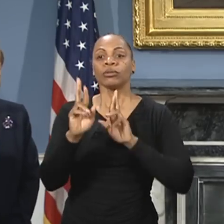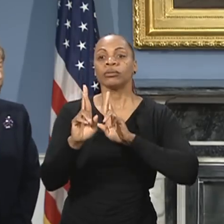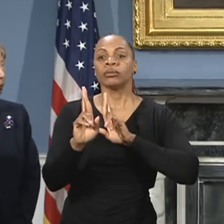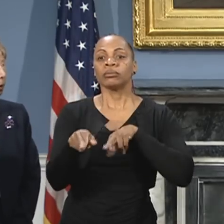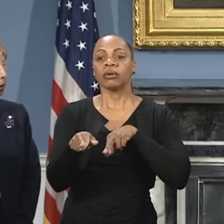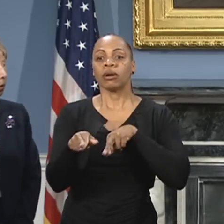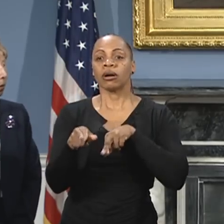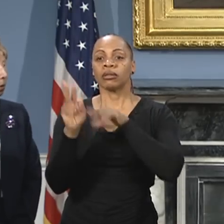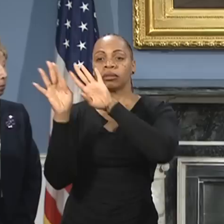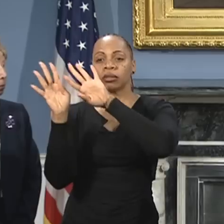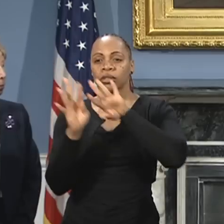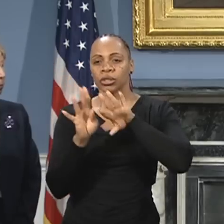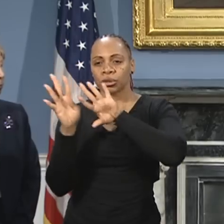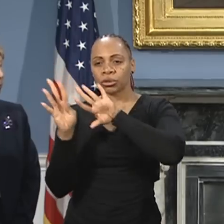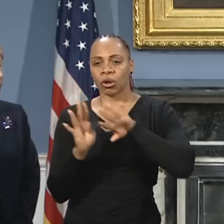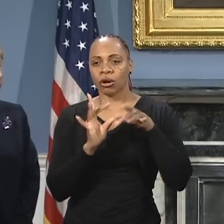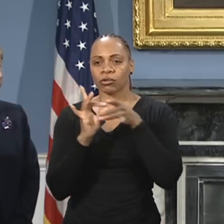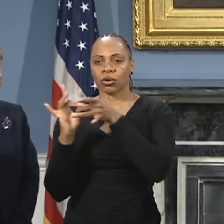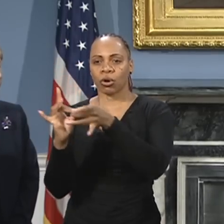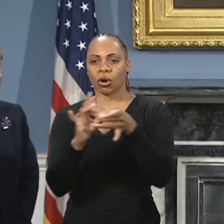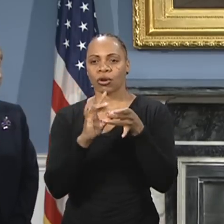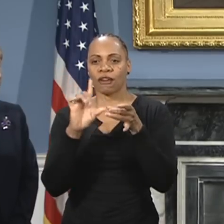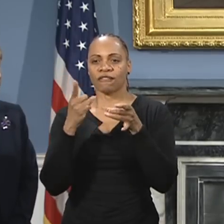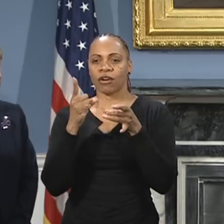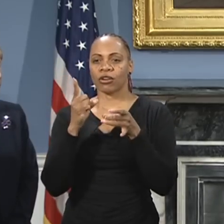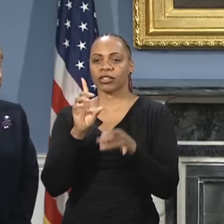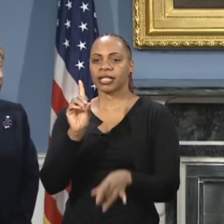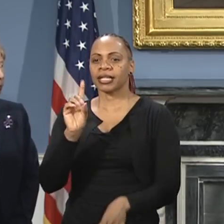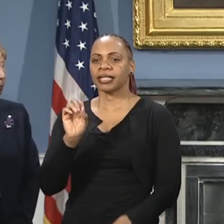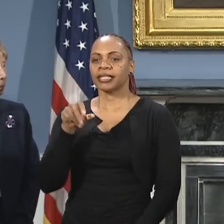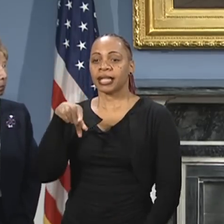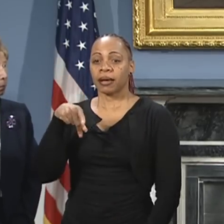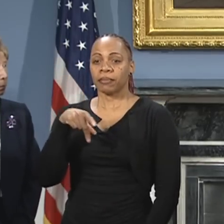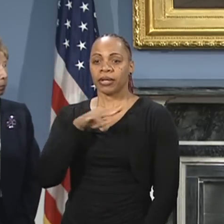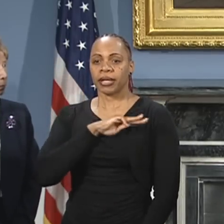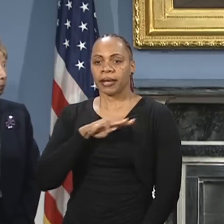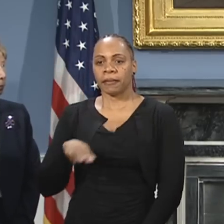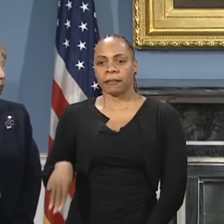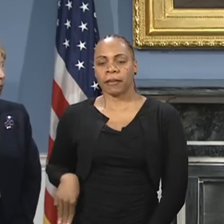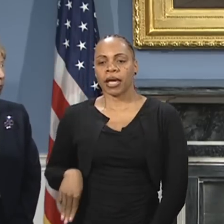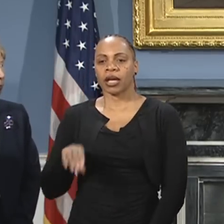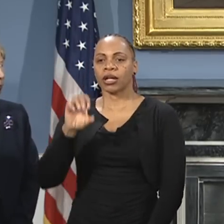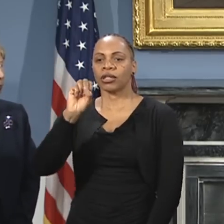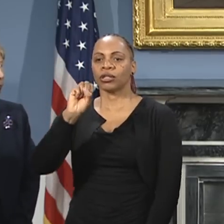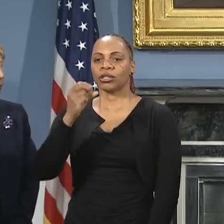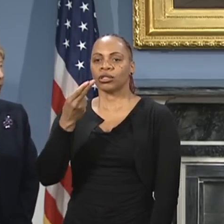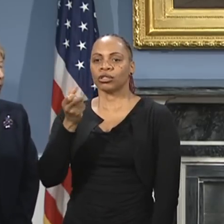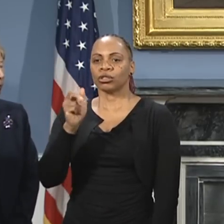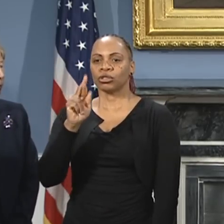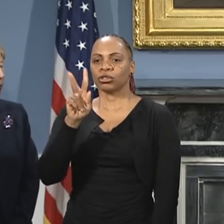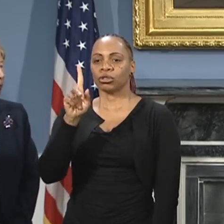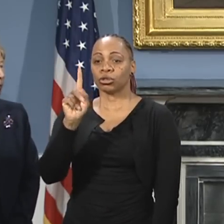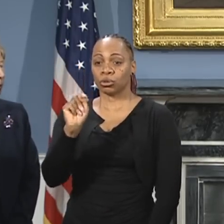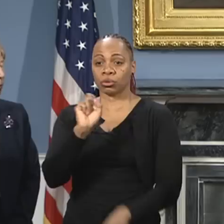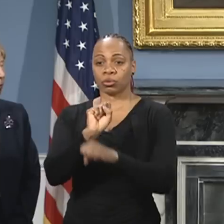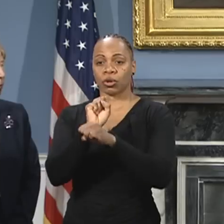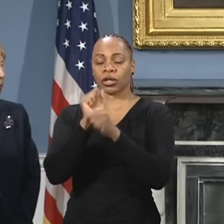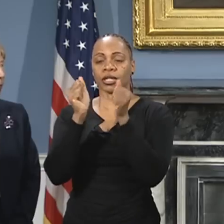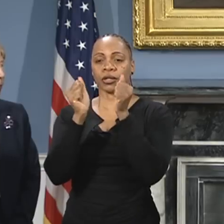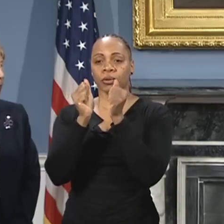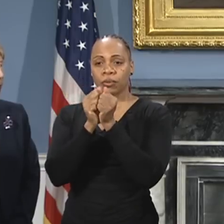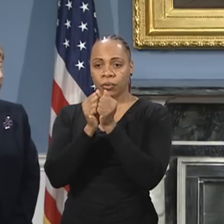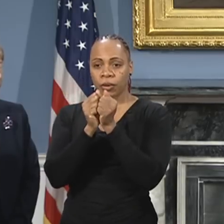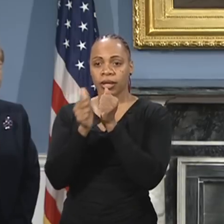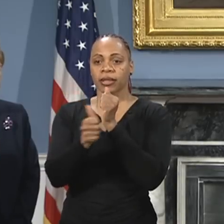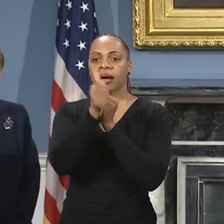is being coordinated very ably by our First Deputy Mayor, Tony Shores. He's working with our partners in state government, MTA, and